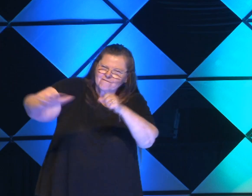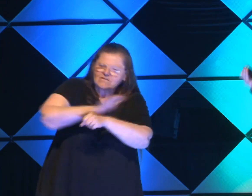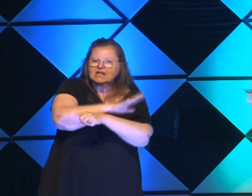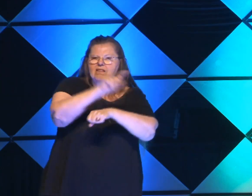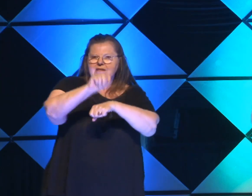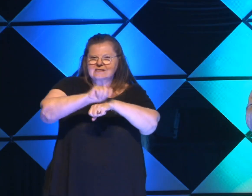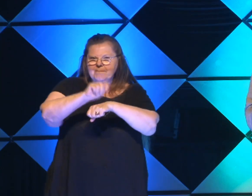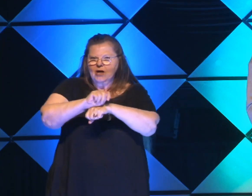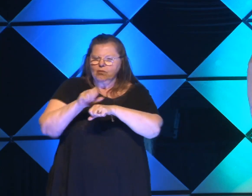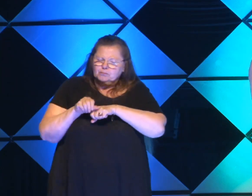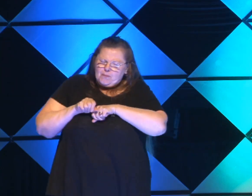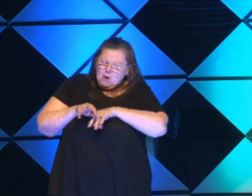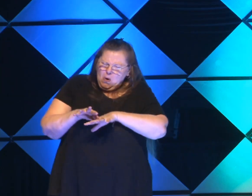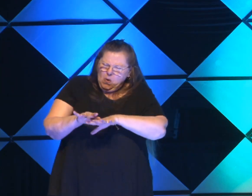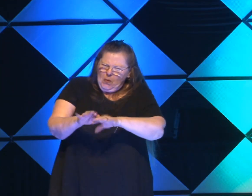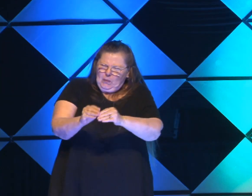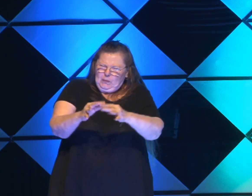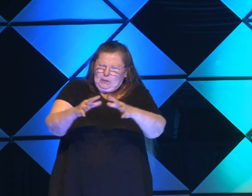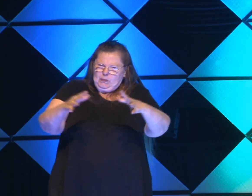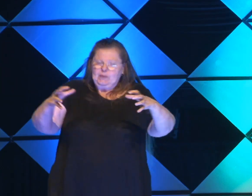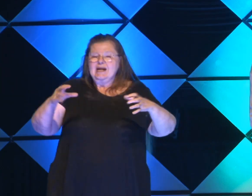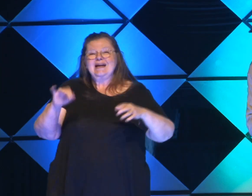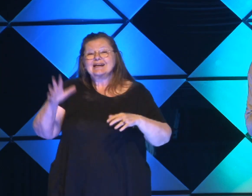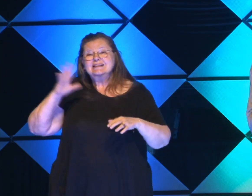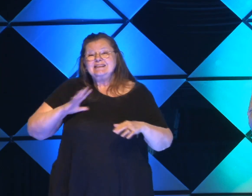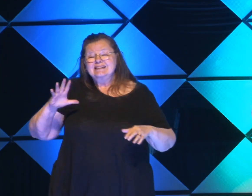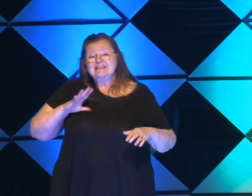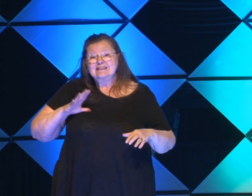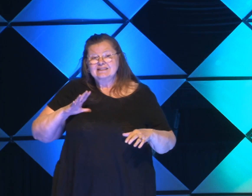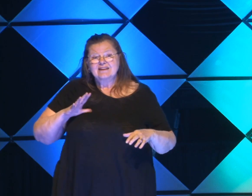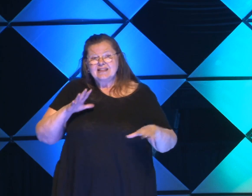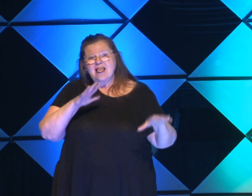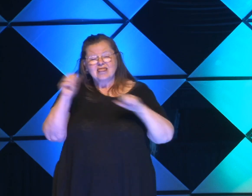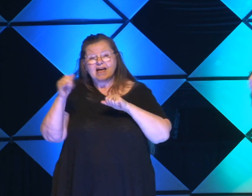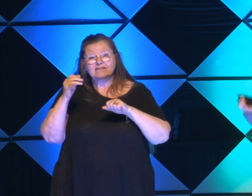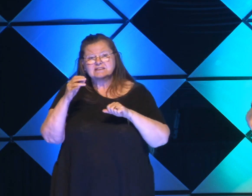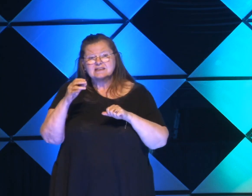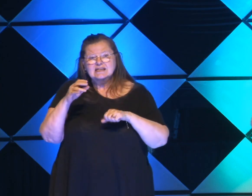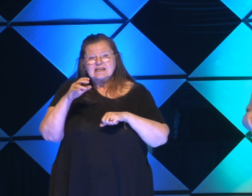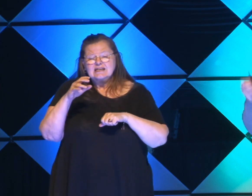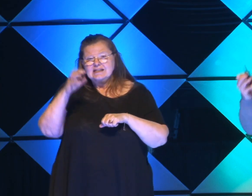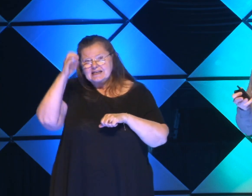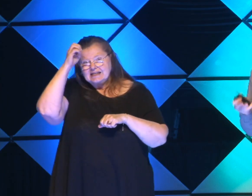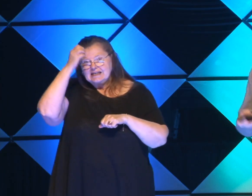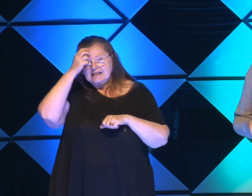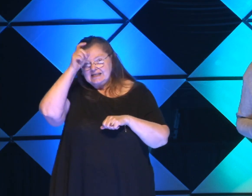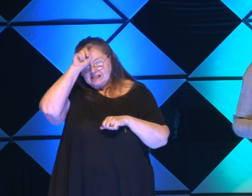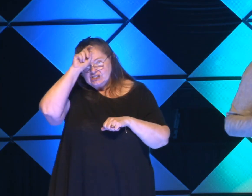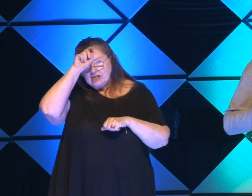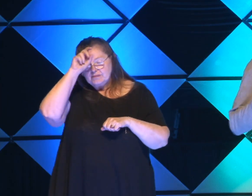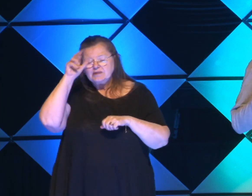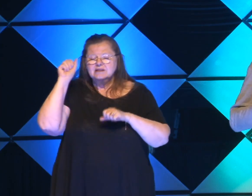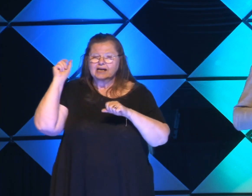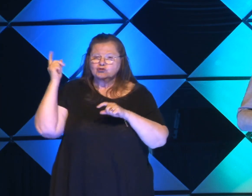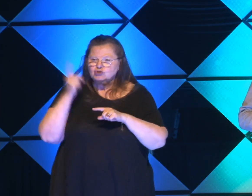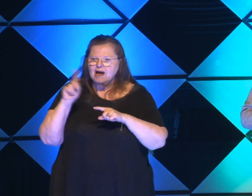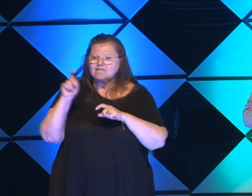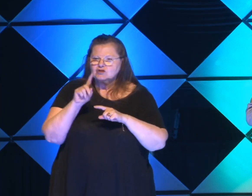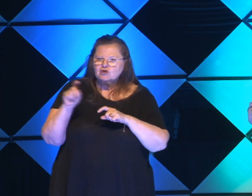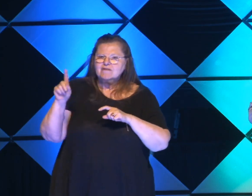from the story of the ancient Israelites as they left Egypt and they traveled and they wandered through a very small wilderness for